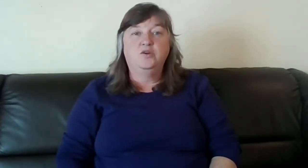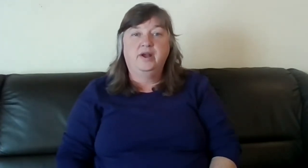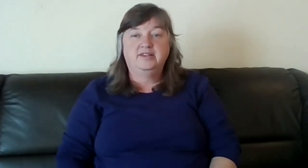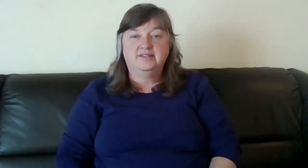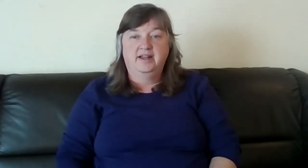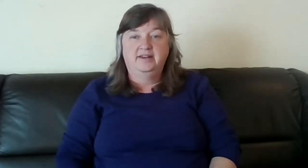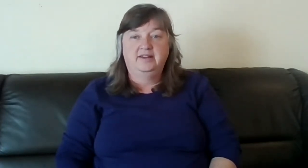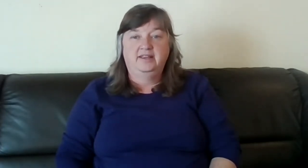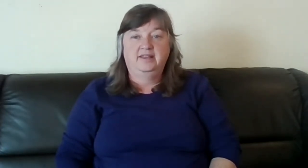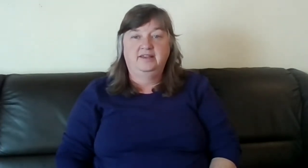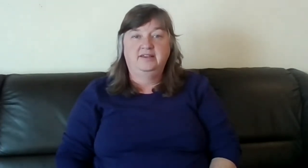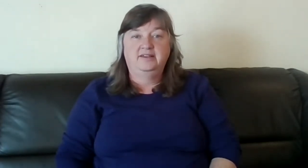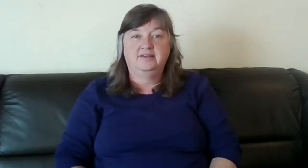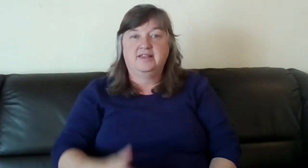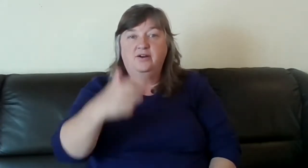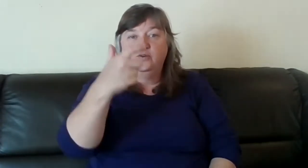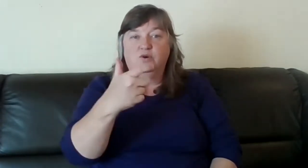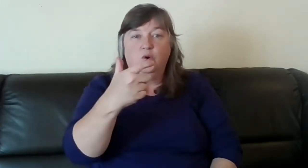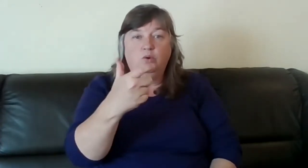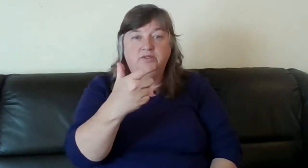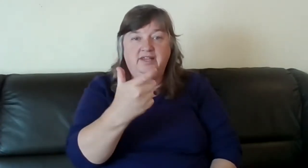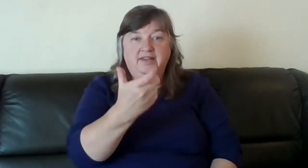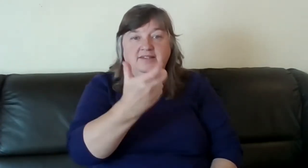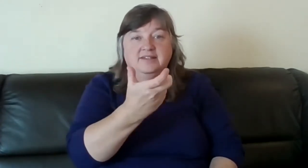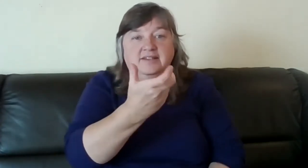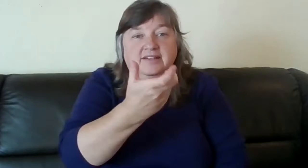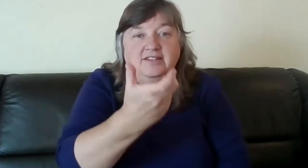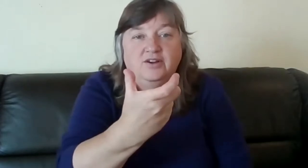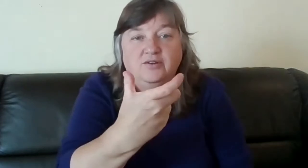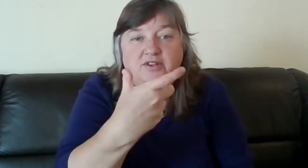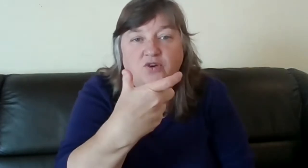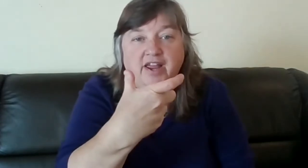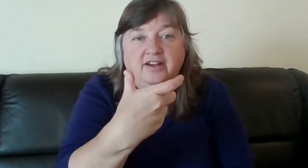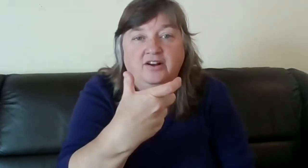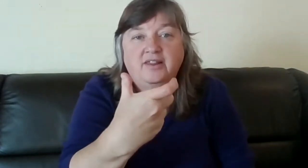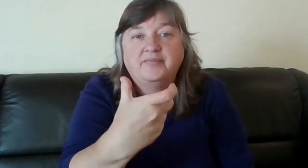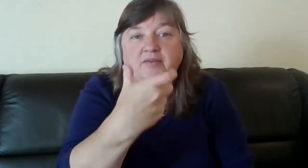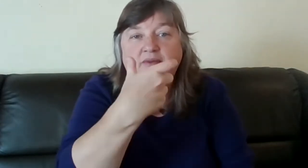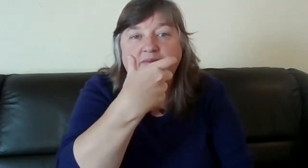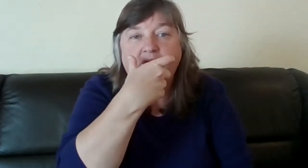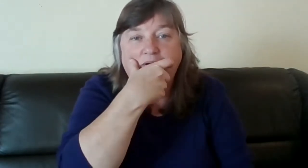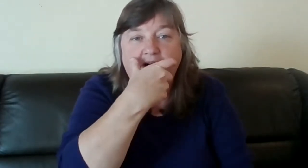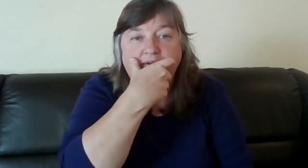way to sign it is how you are holding it, you know, the triangle.